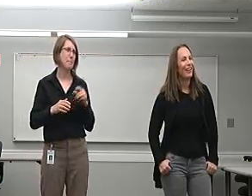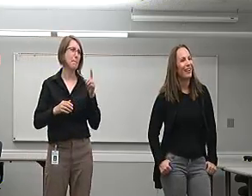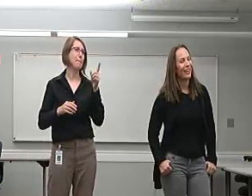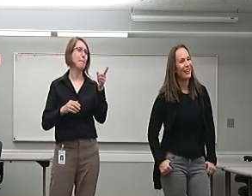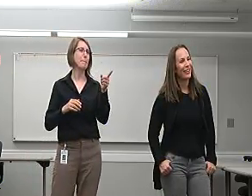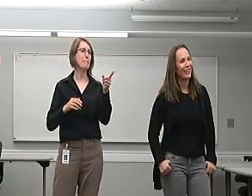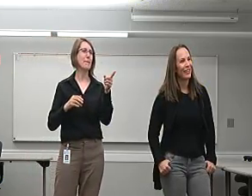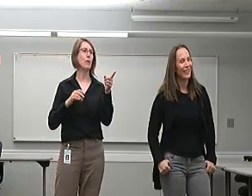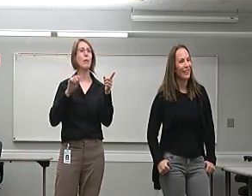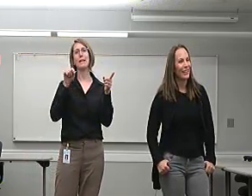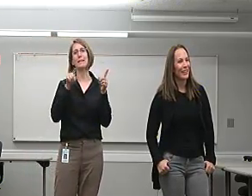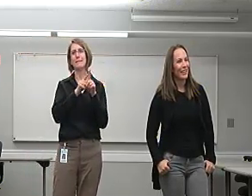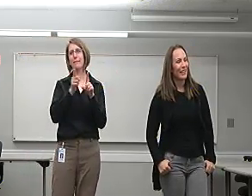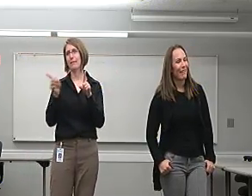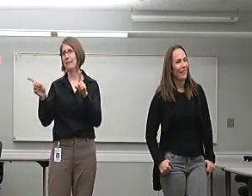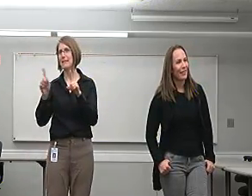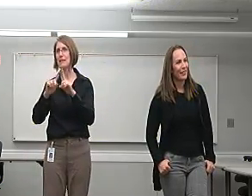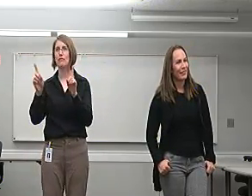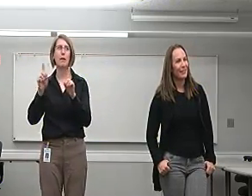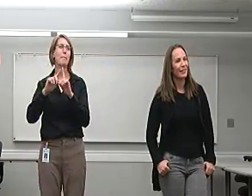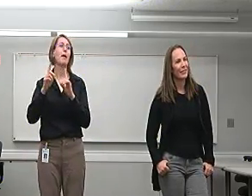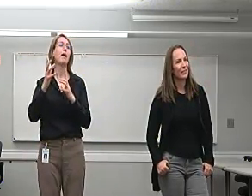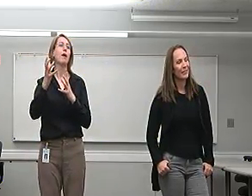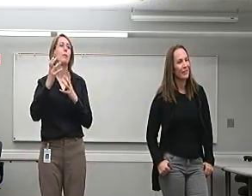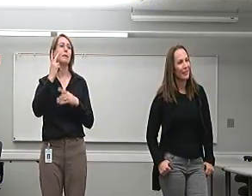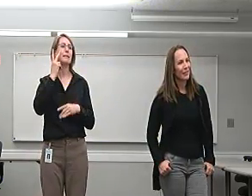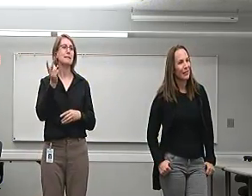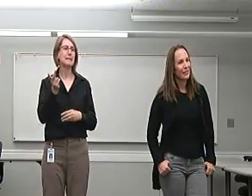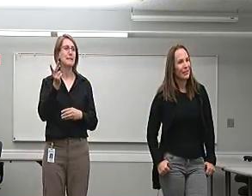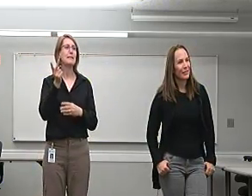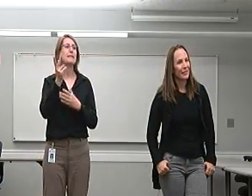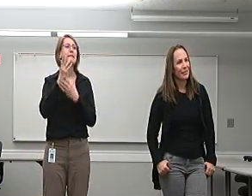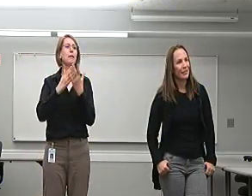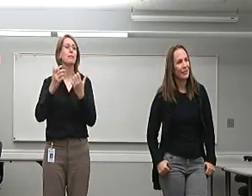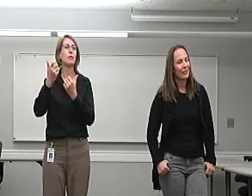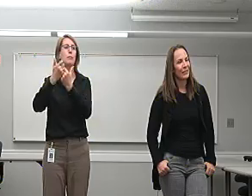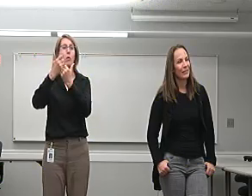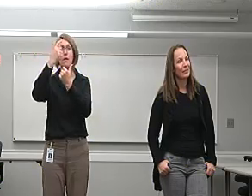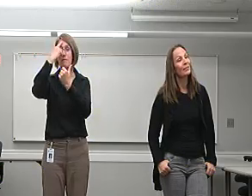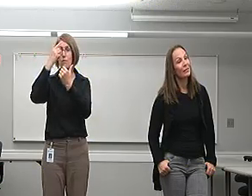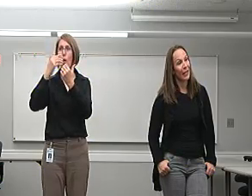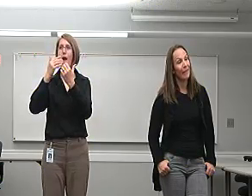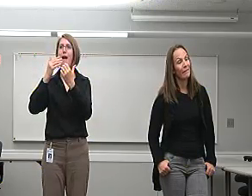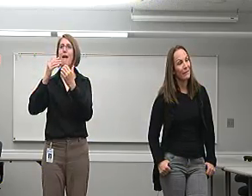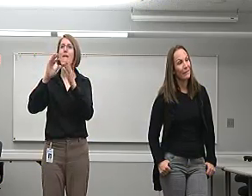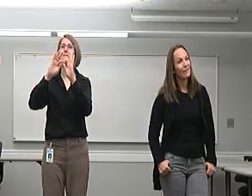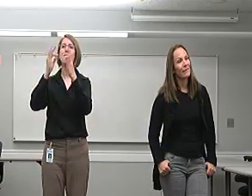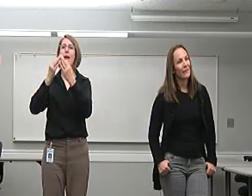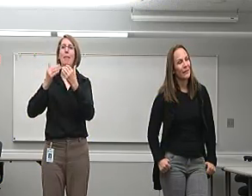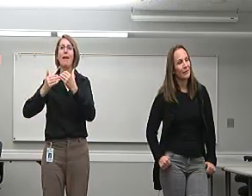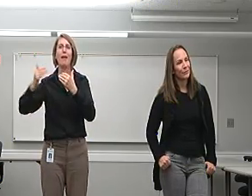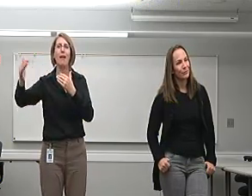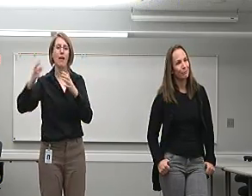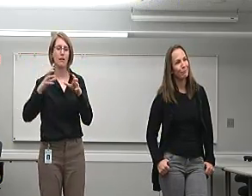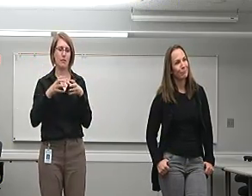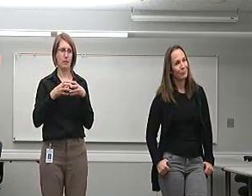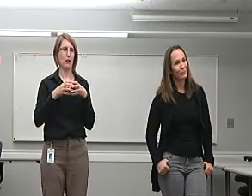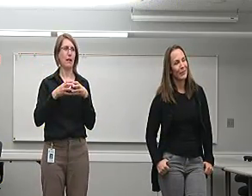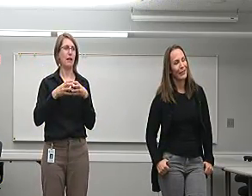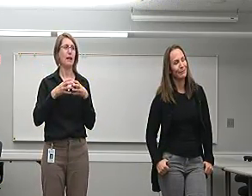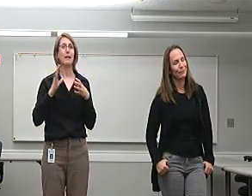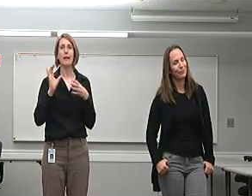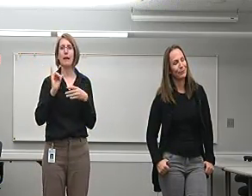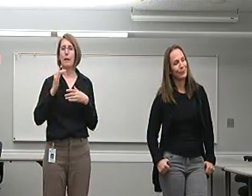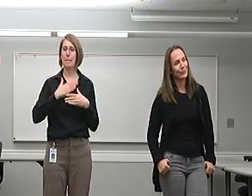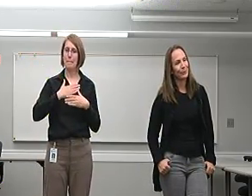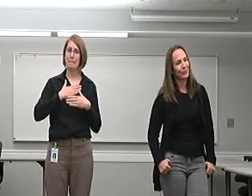different ballgame. I would like to see some support for extended families. My husband and I, our deaf child is our first. yeah. So our husband and